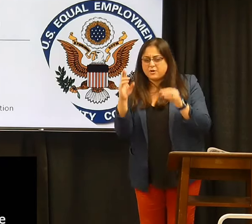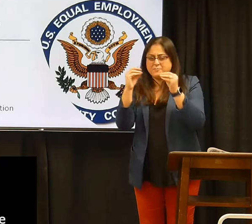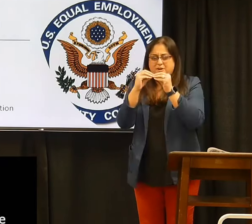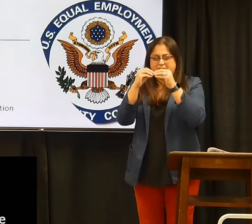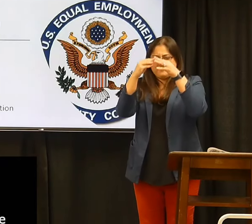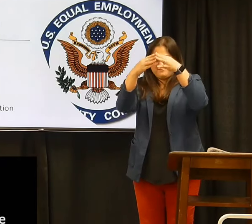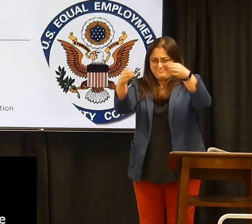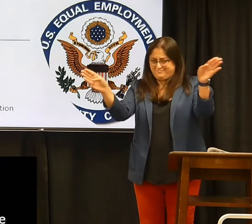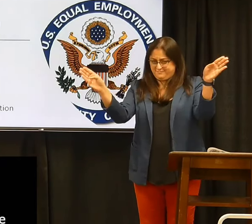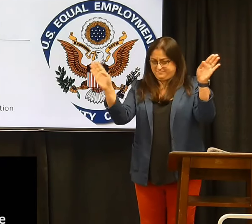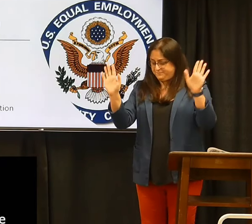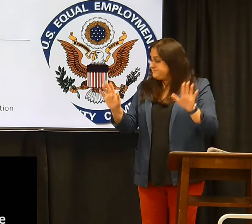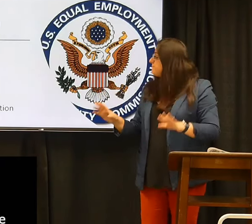bipolar, schizophrenia.